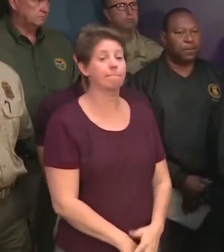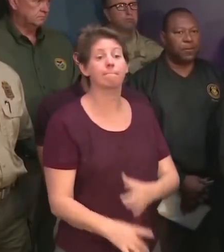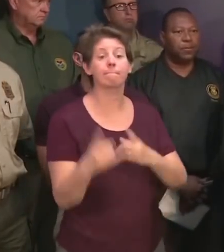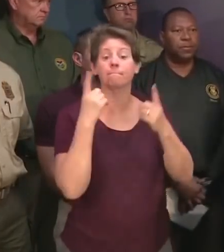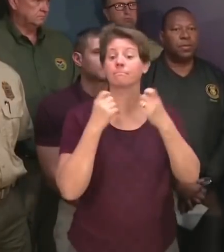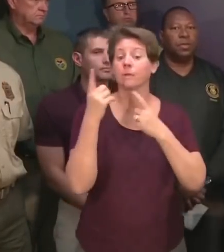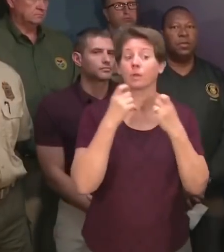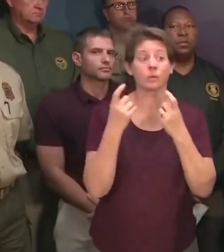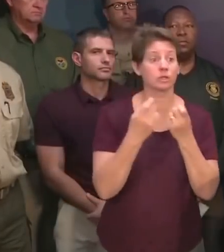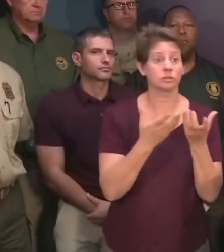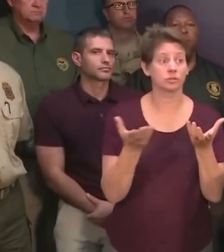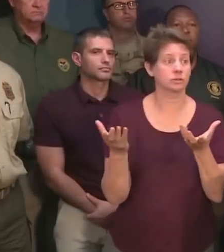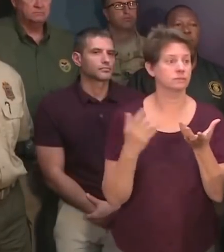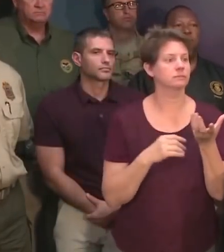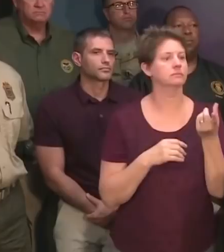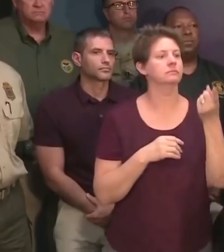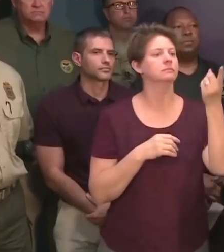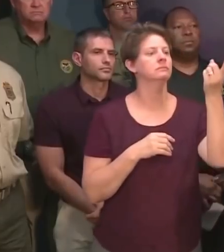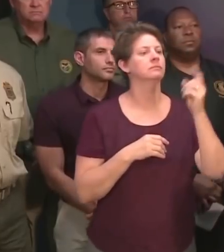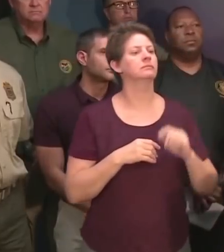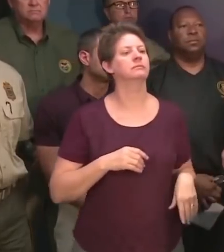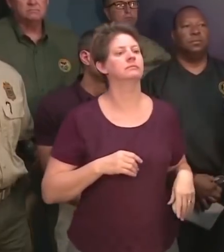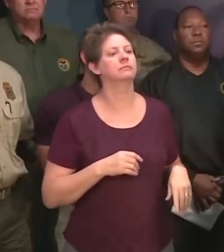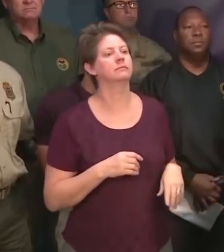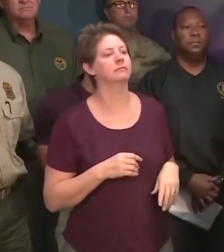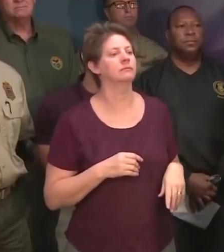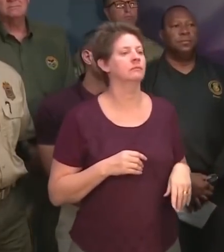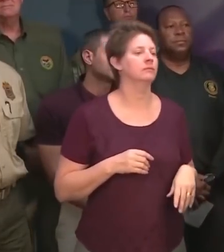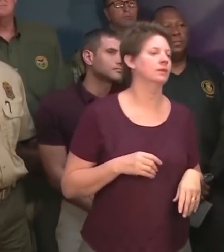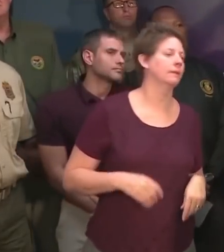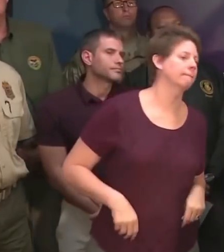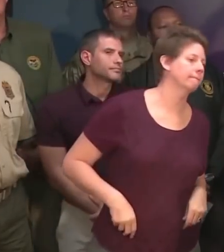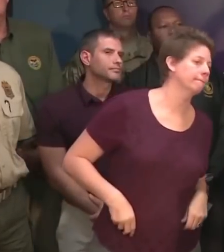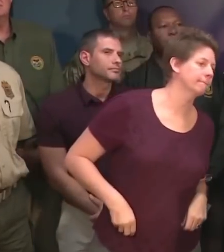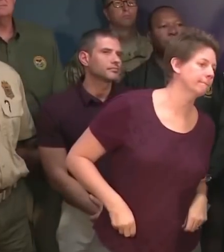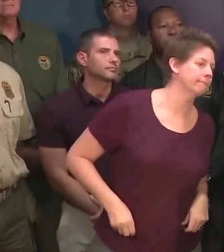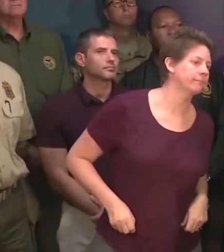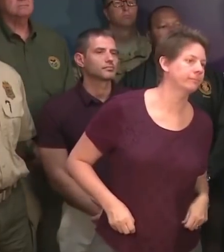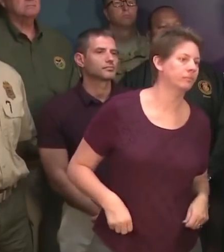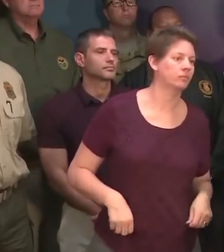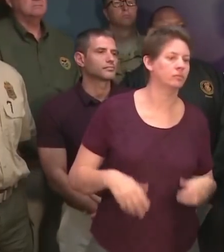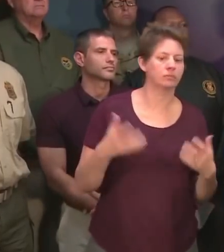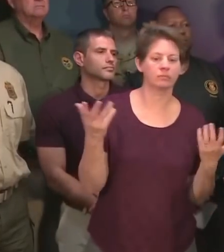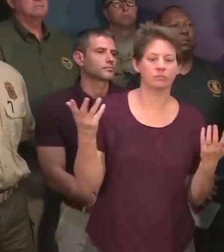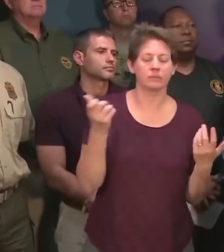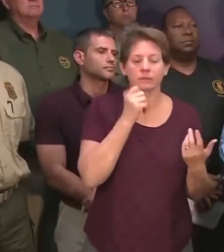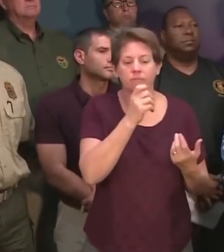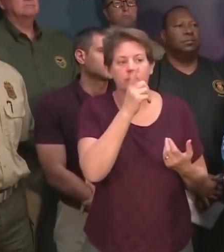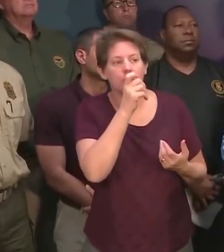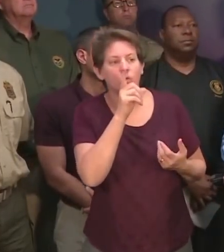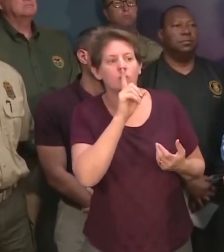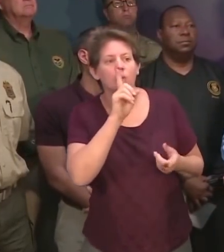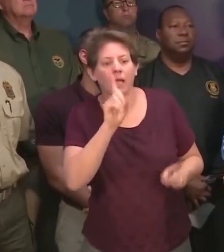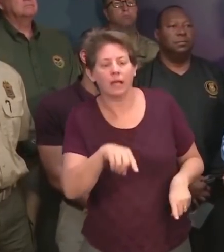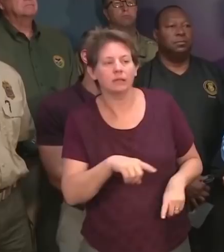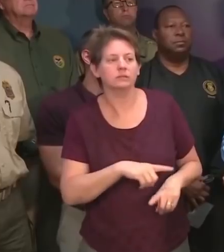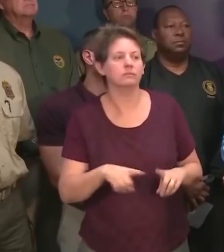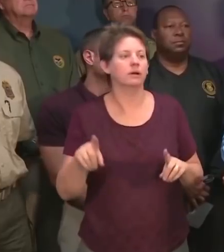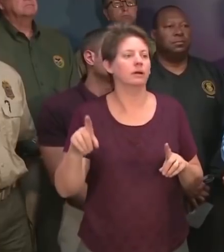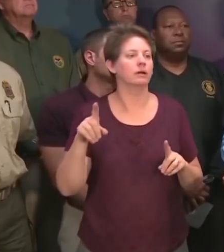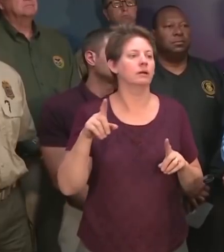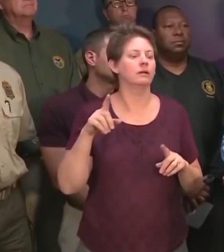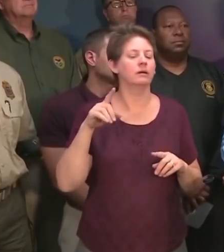Questions? Further questions? Here in the back. Hi. I'm not sure who should get this question, but about